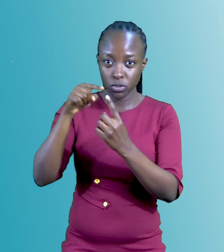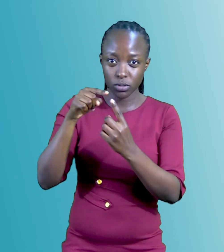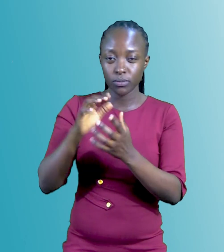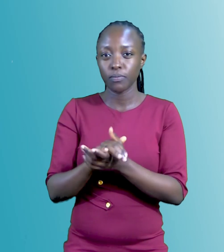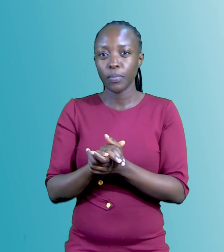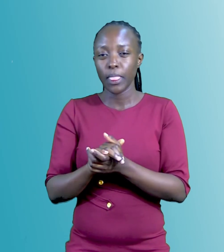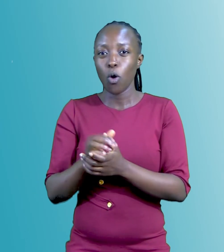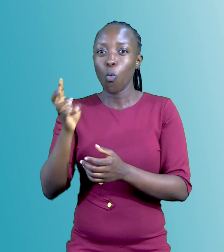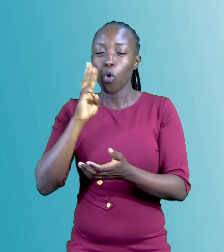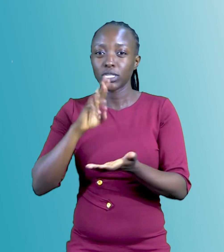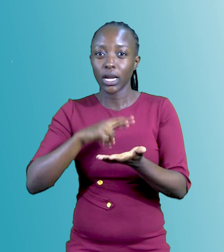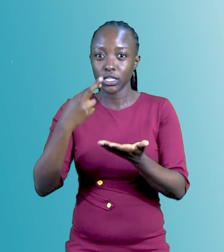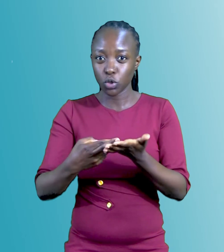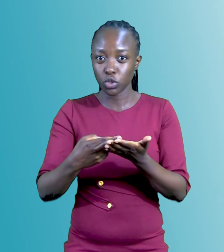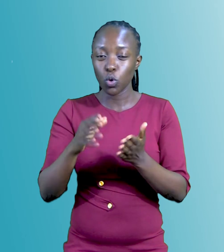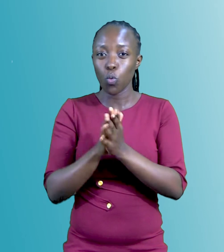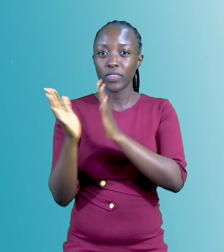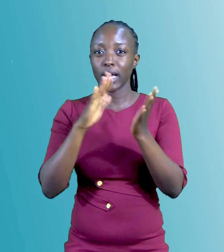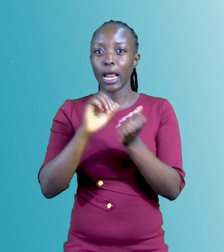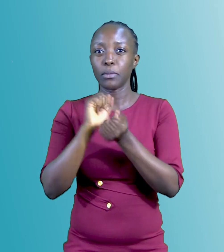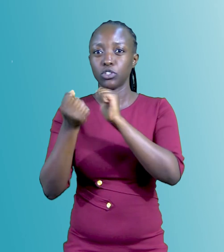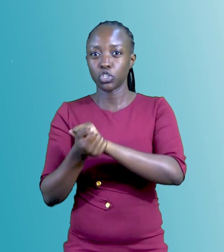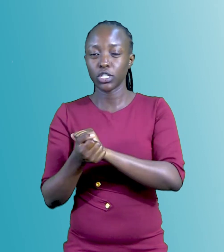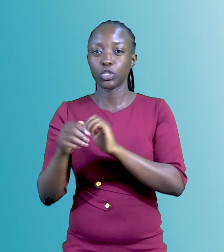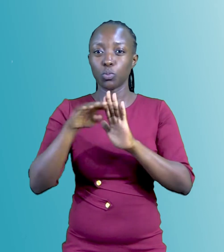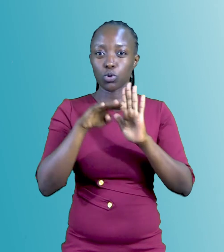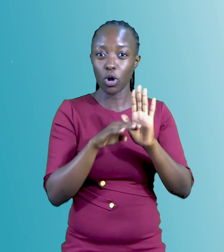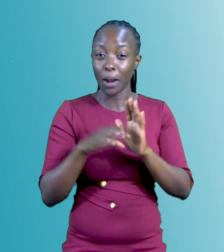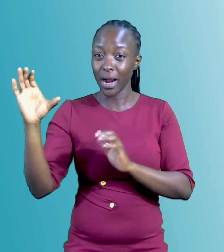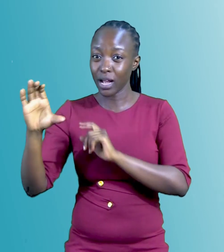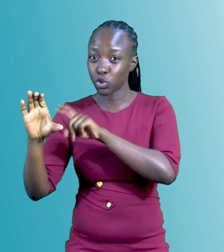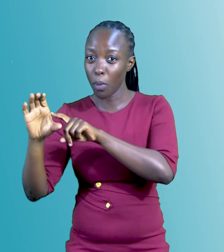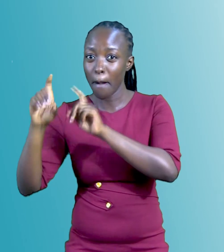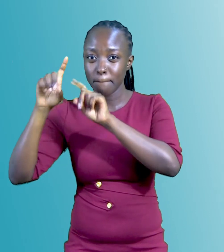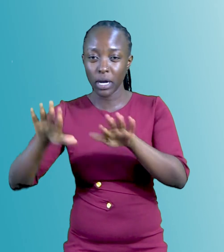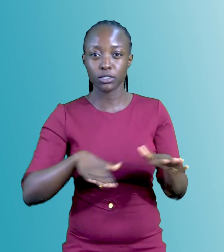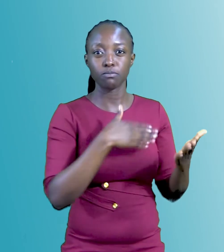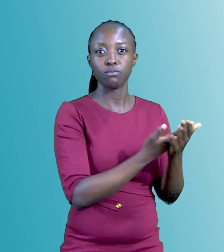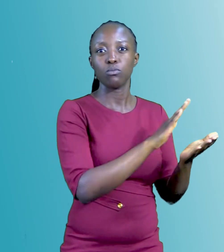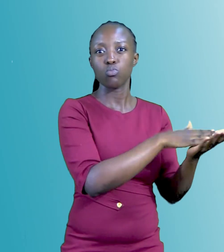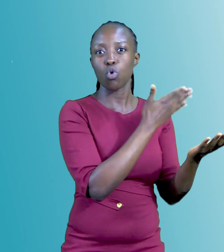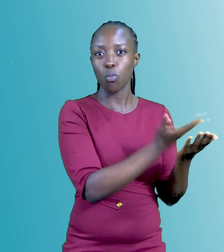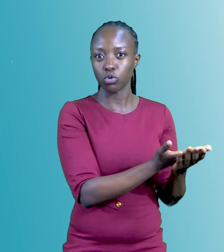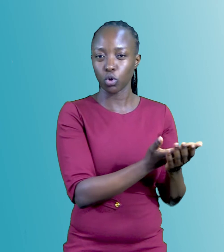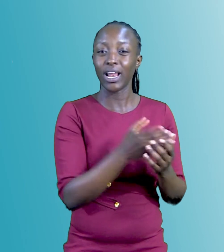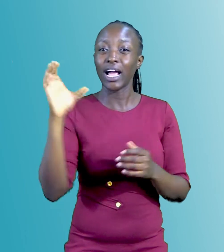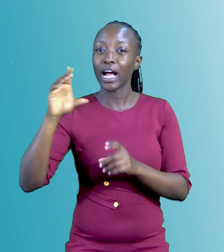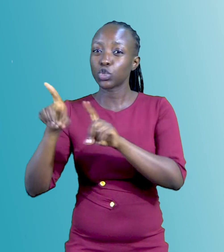and Climate Change Program, the customer is required to submit a proposal. The customers include Water Resources